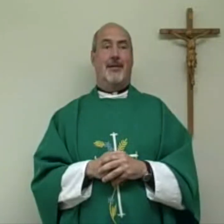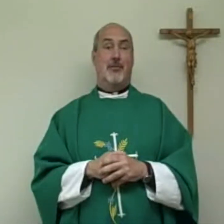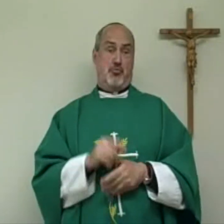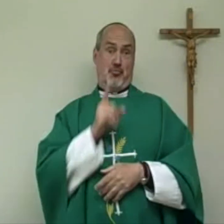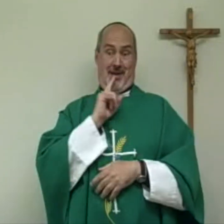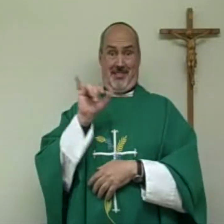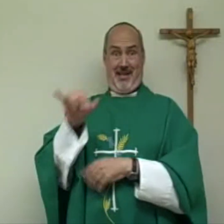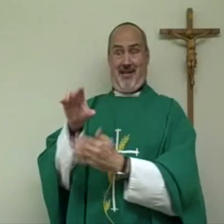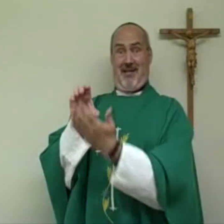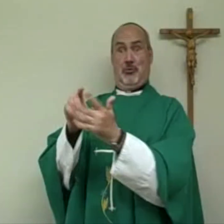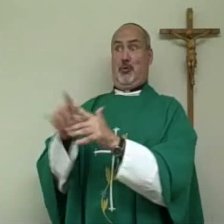poor.